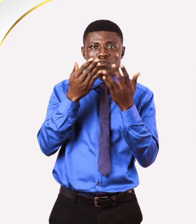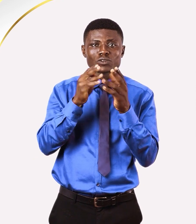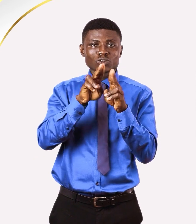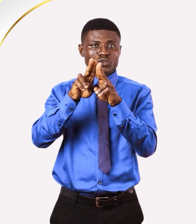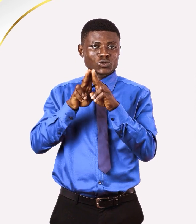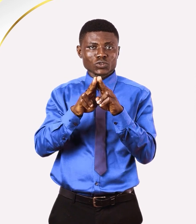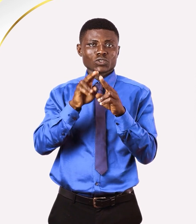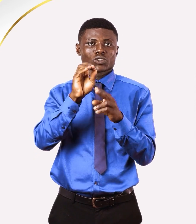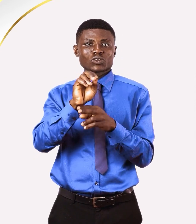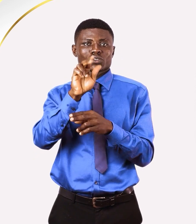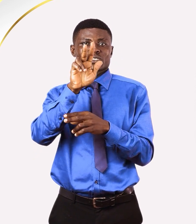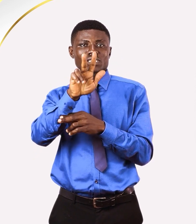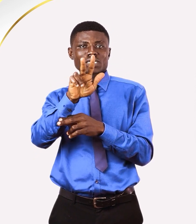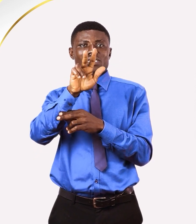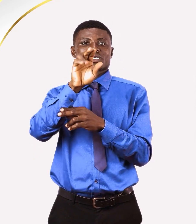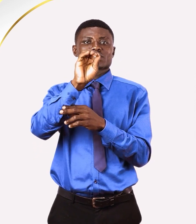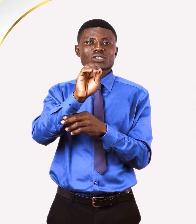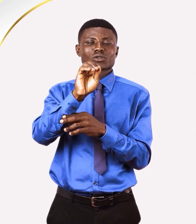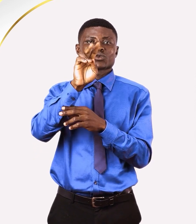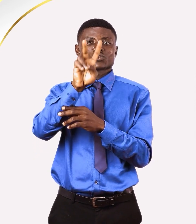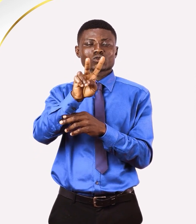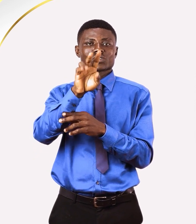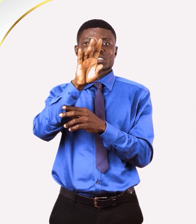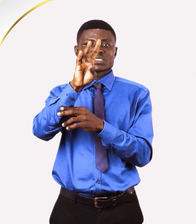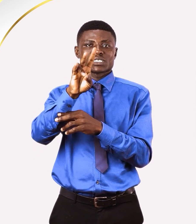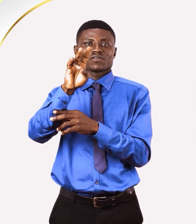of information unit